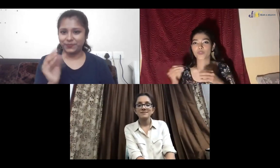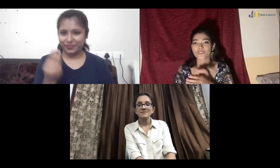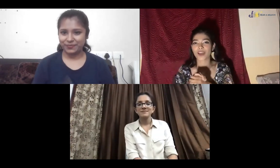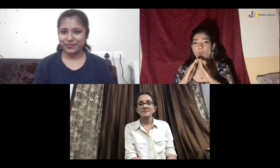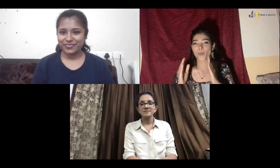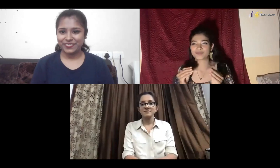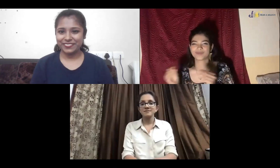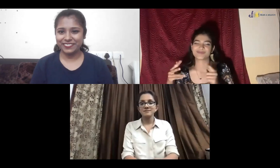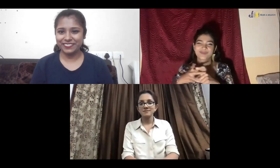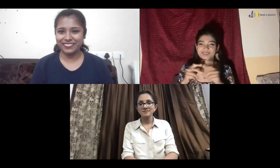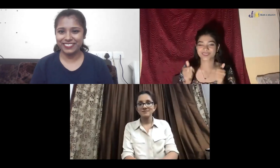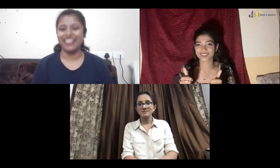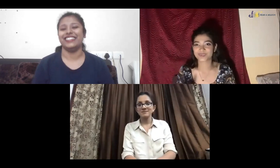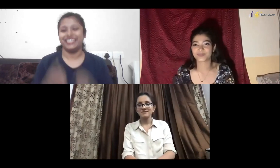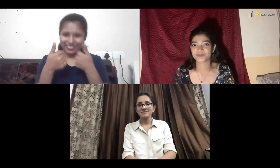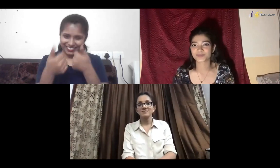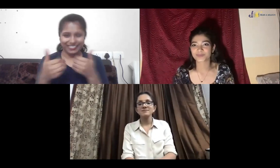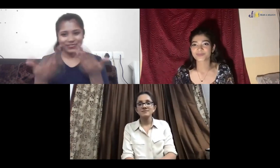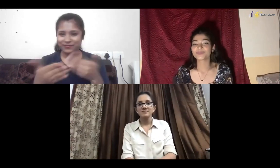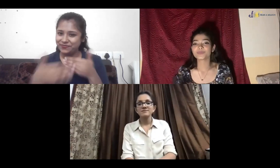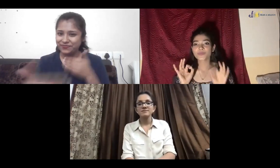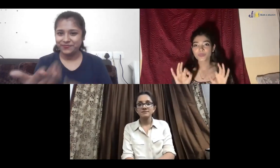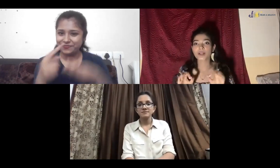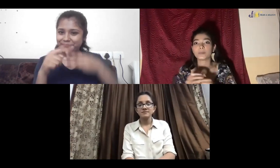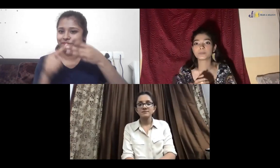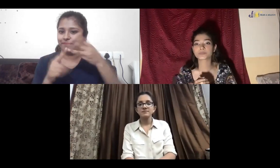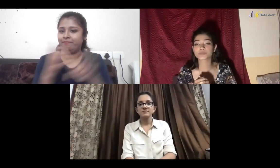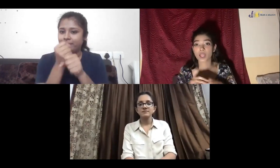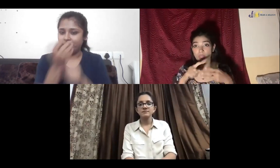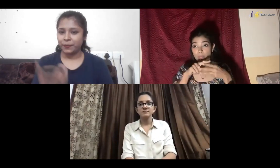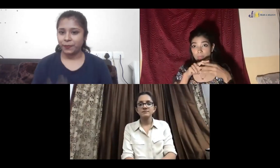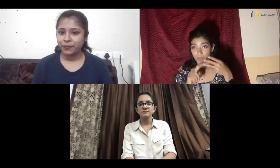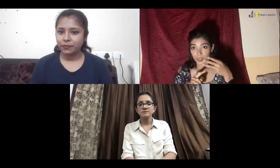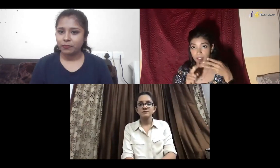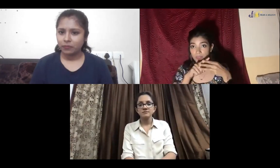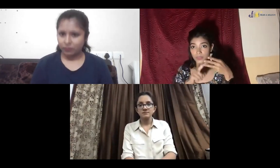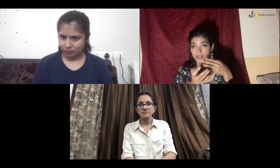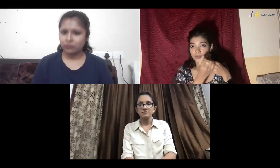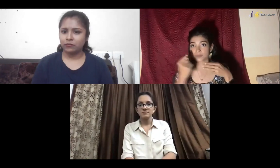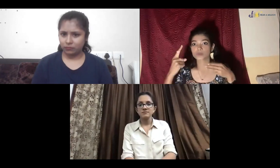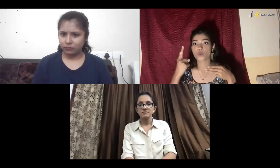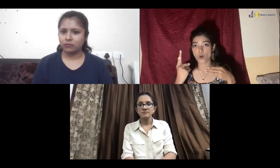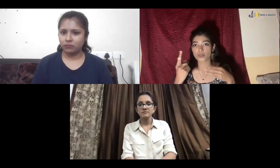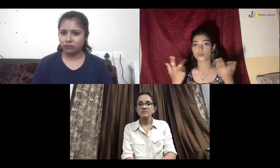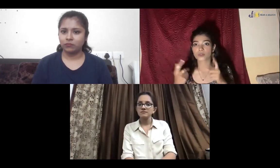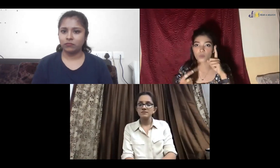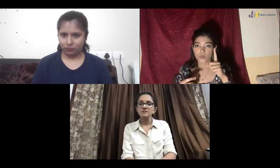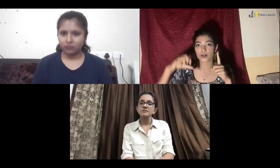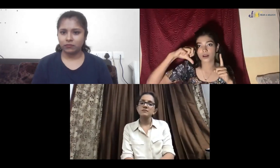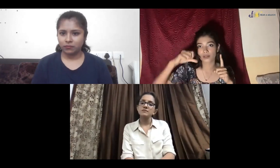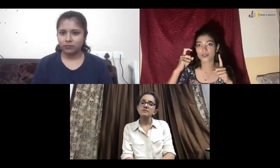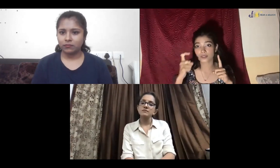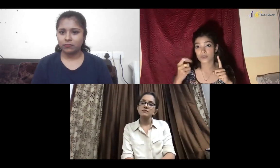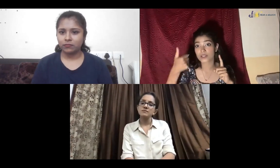better. So I'm on the outside sitting at my friend home. Yes, so can you add all